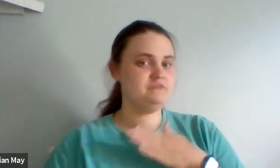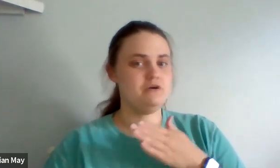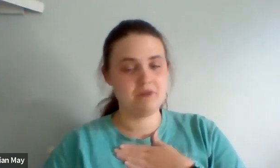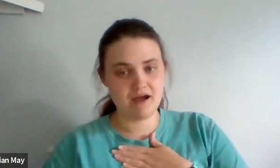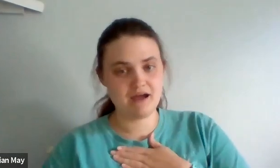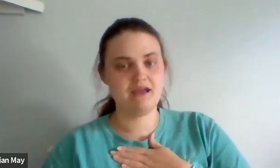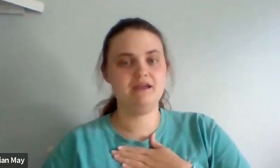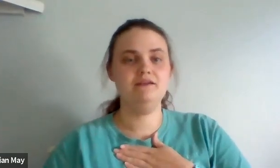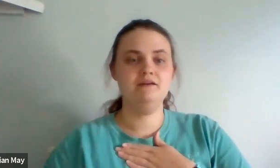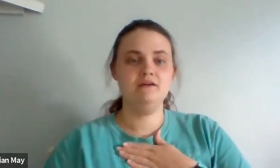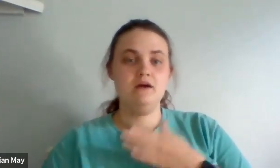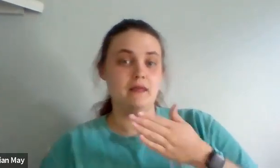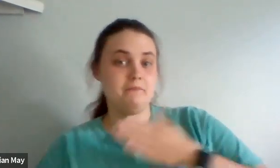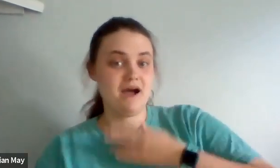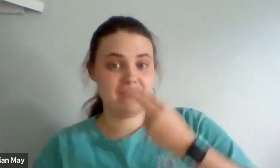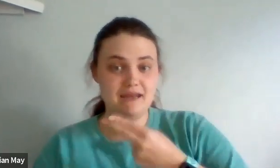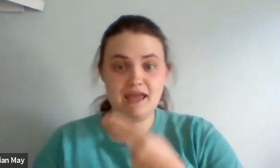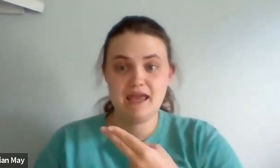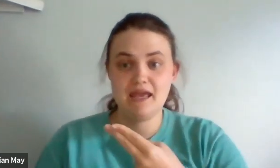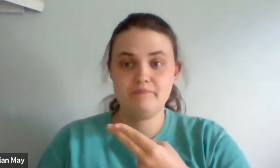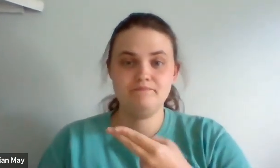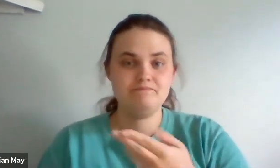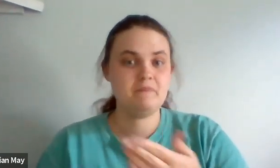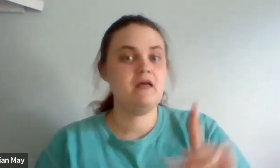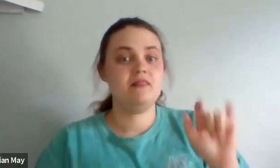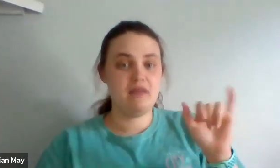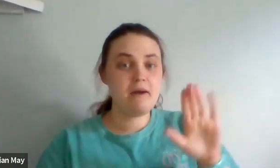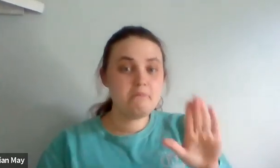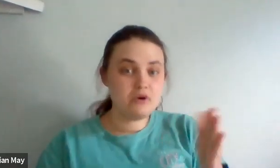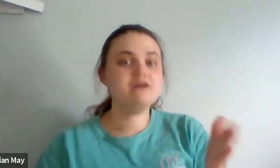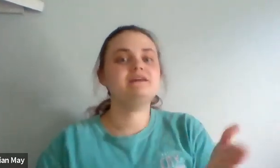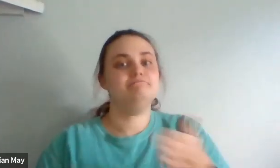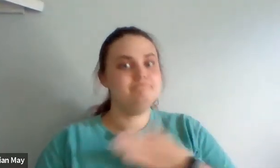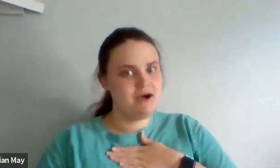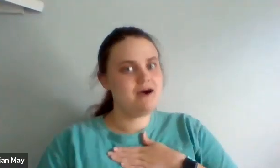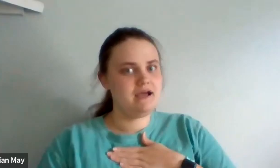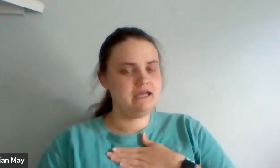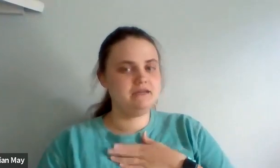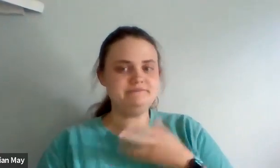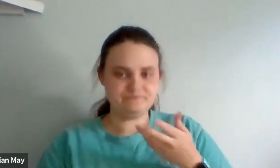So mine, like my name, that book, mine.